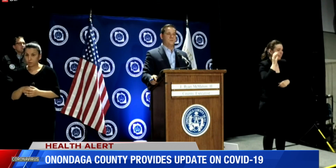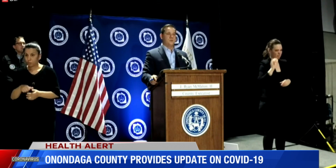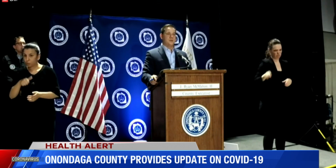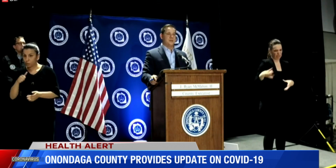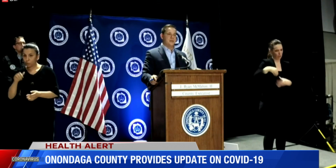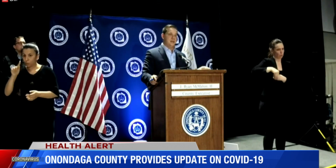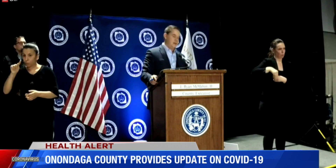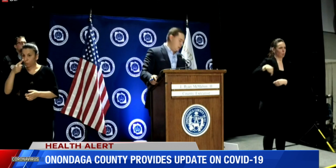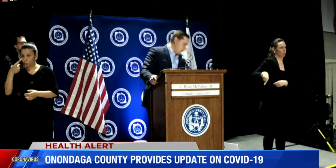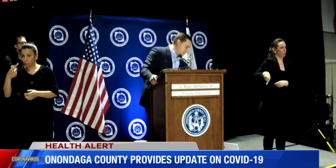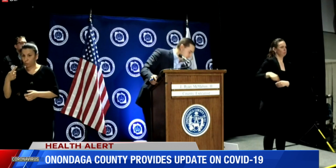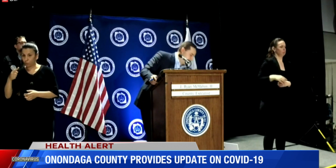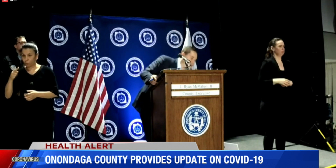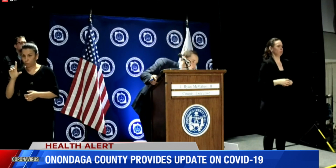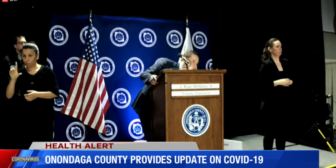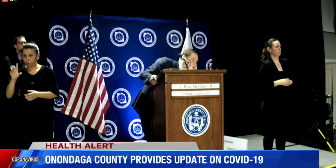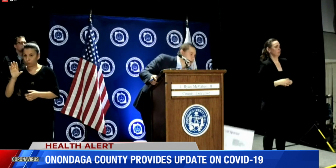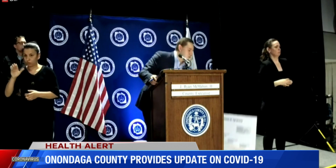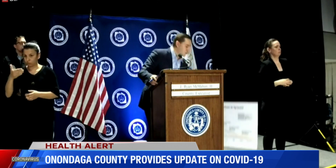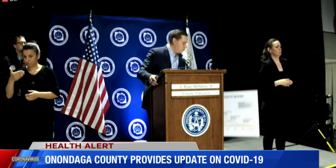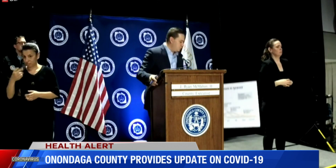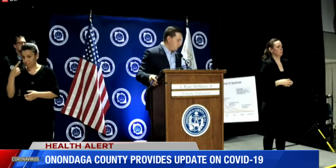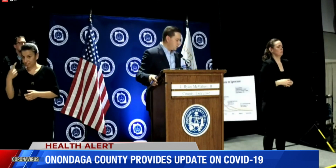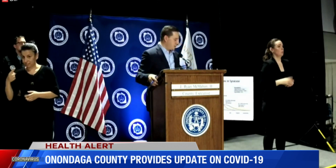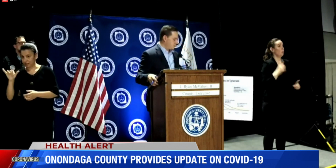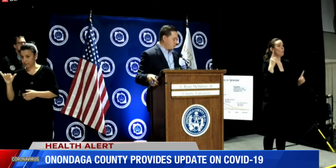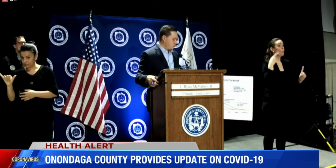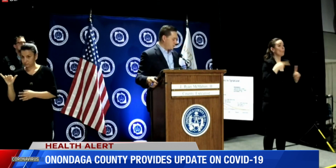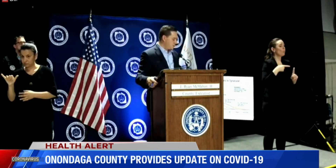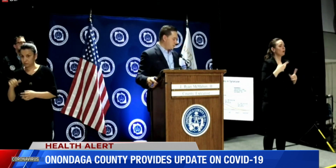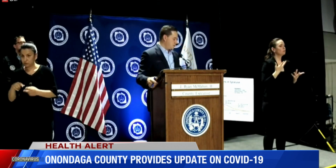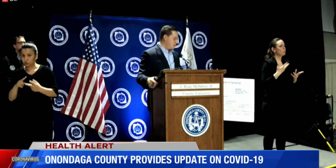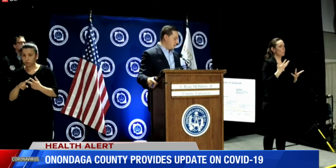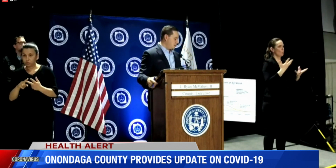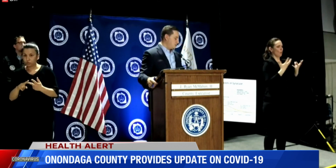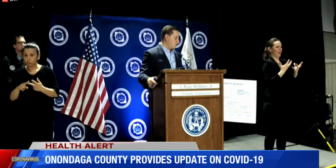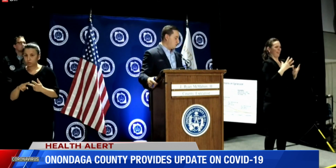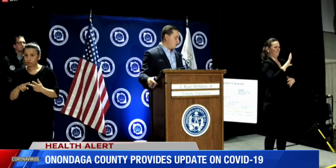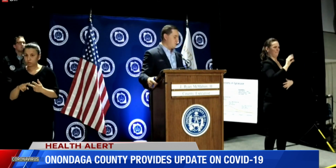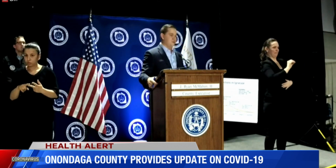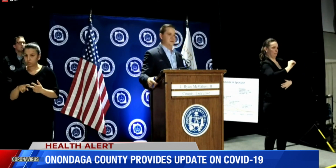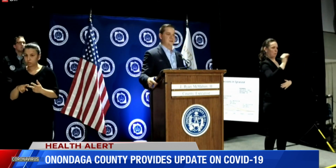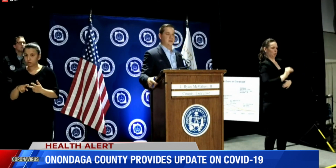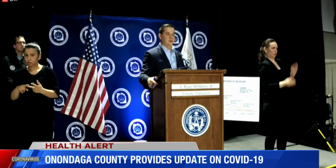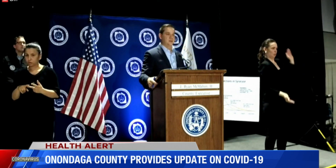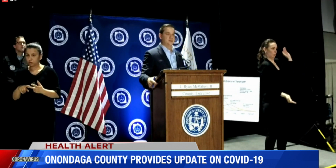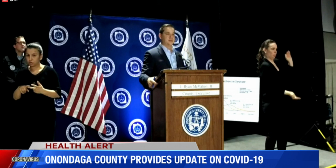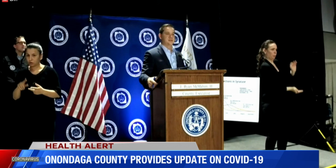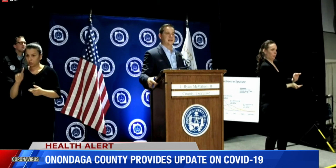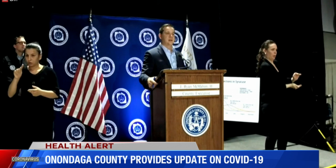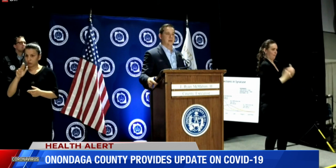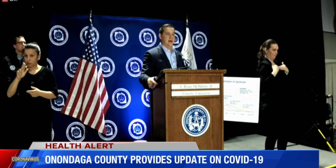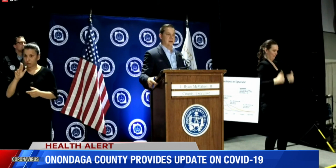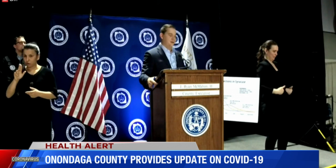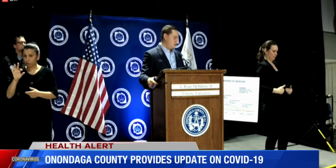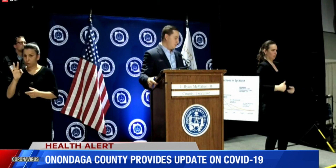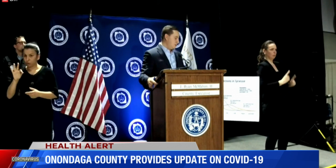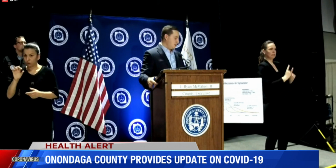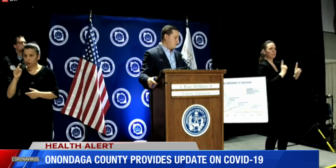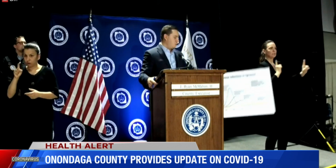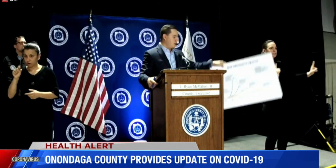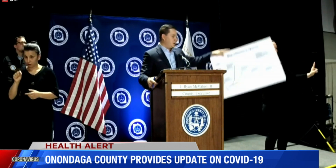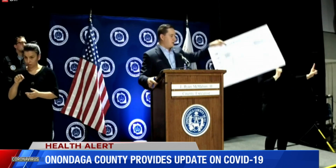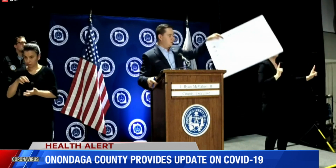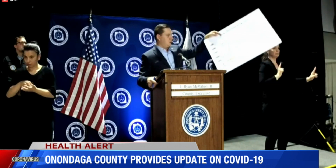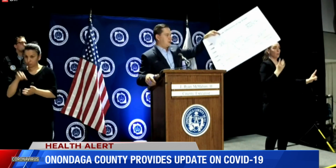about the need to get to 50% social distancing to get this curve, to get to this yellow line.